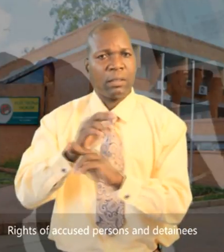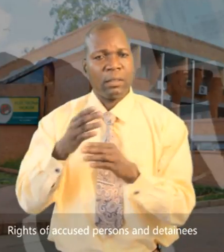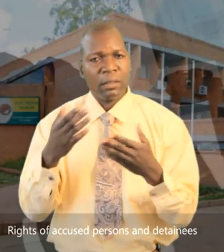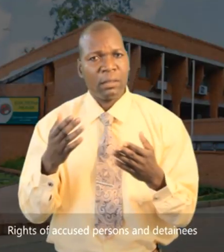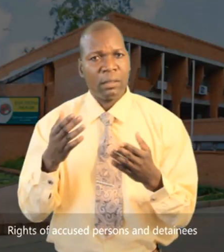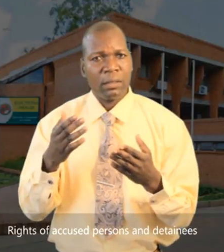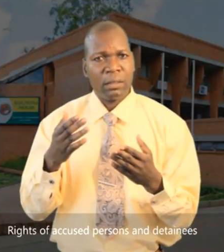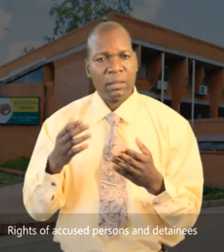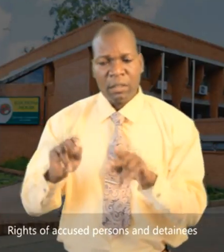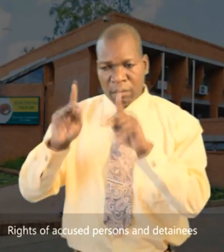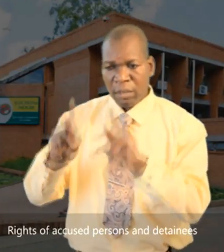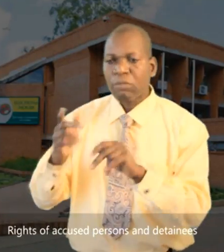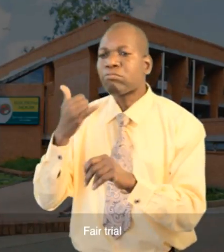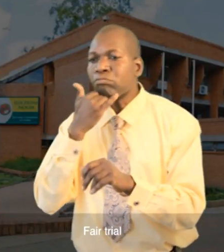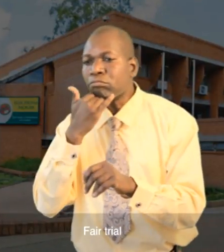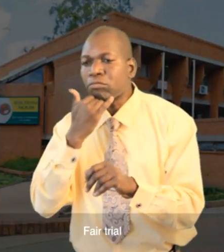detainees, fair trial,